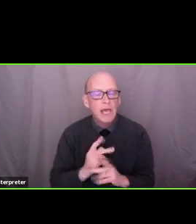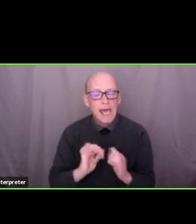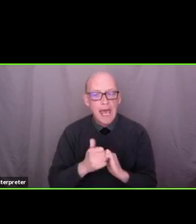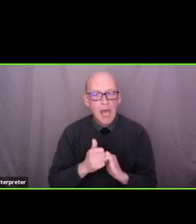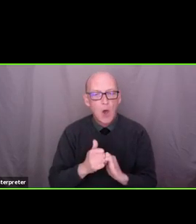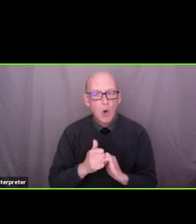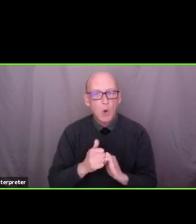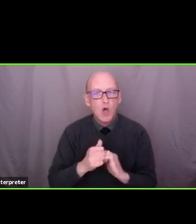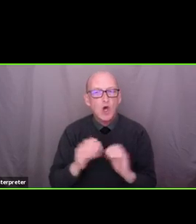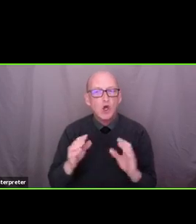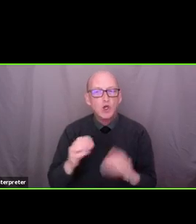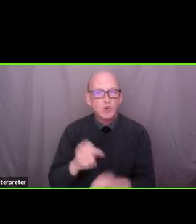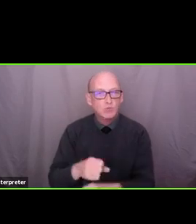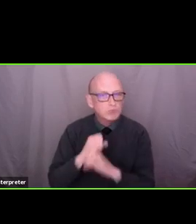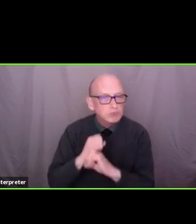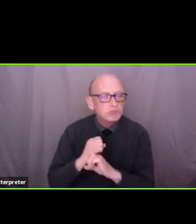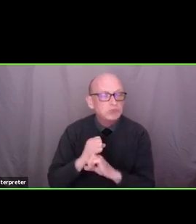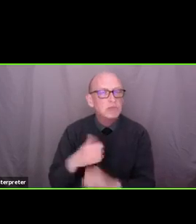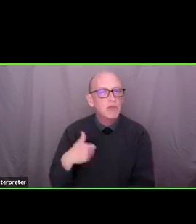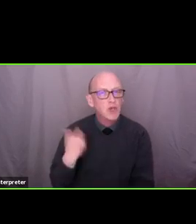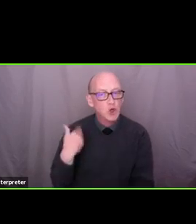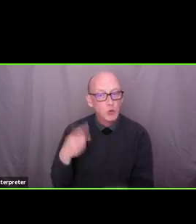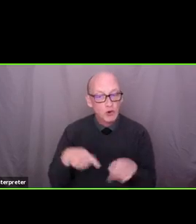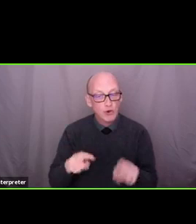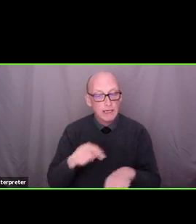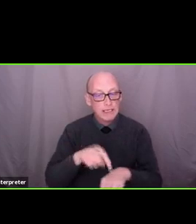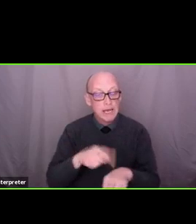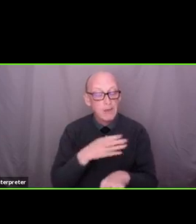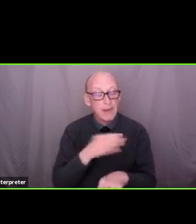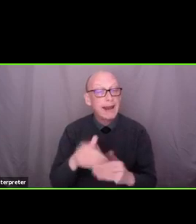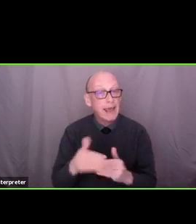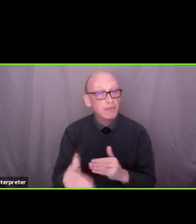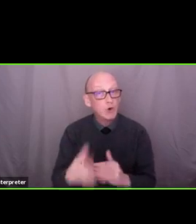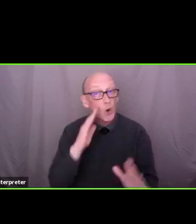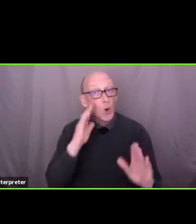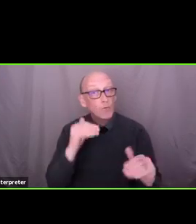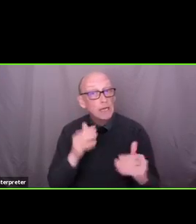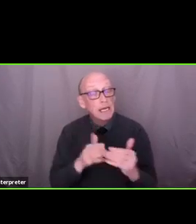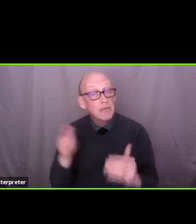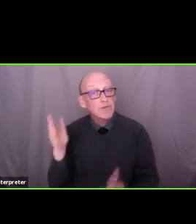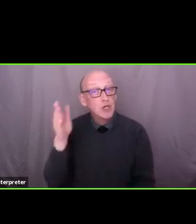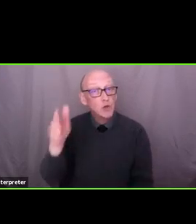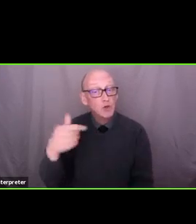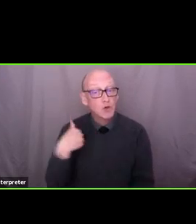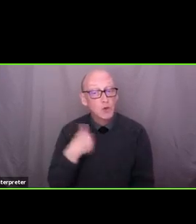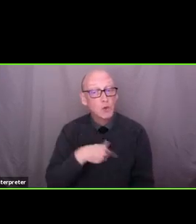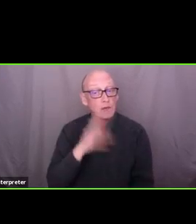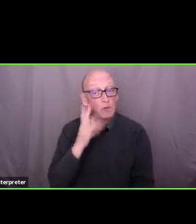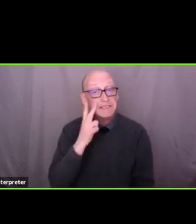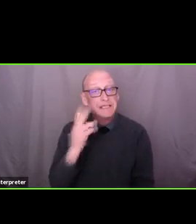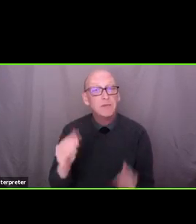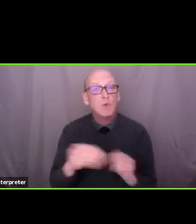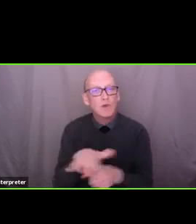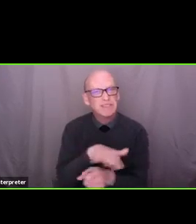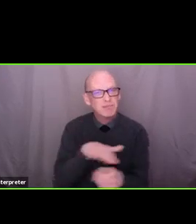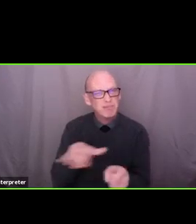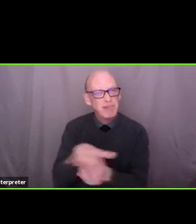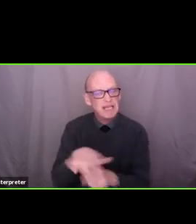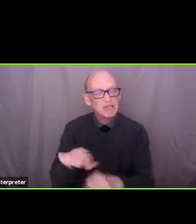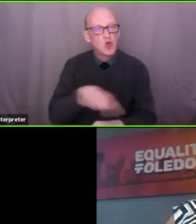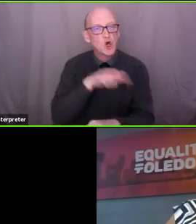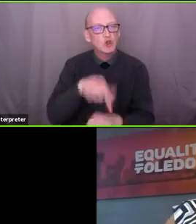and keep them safe during this time and after. So hopefully in the future, we'll see more spaces that are long-term